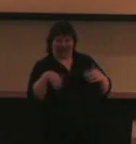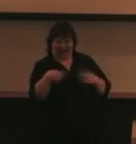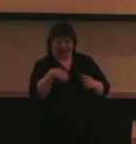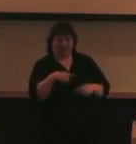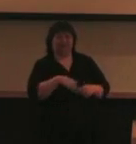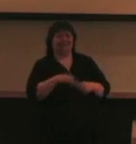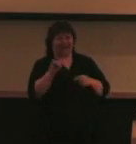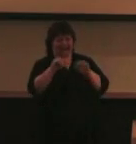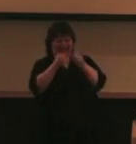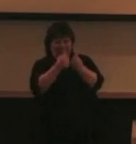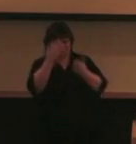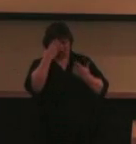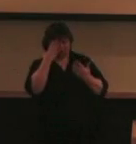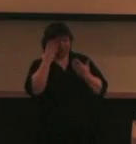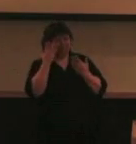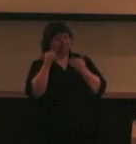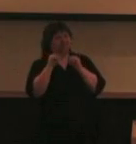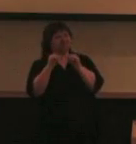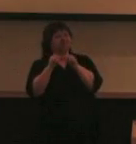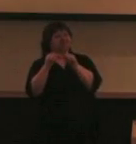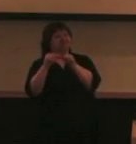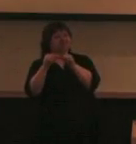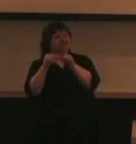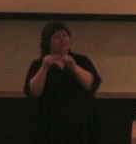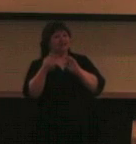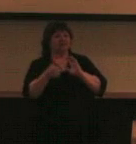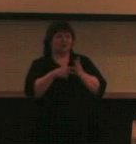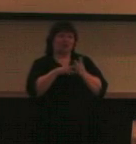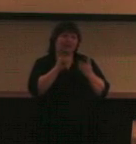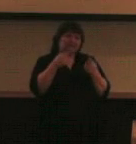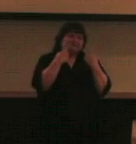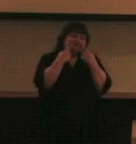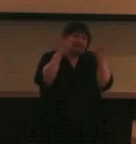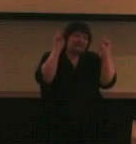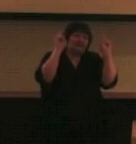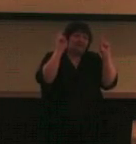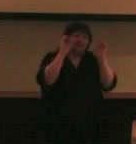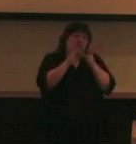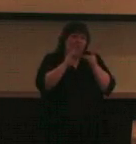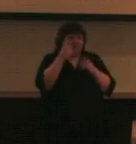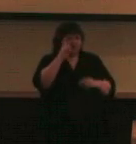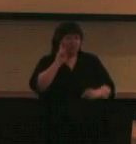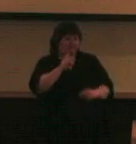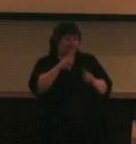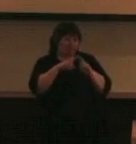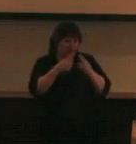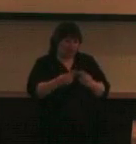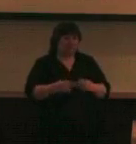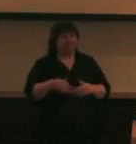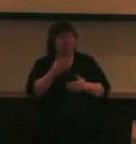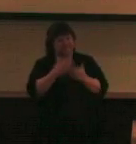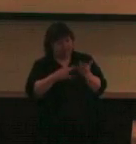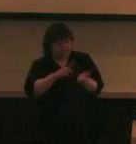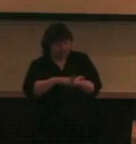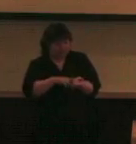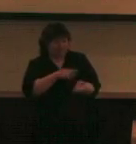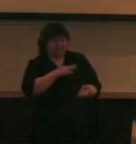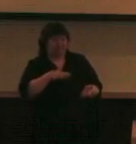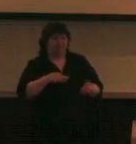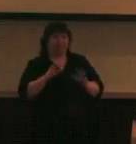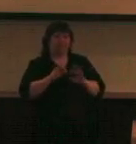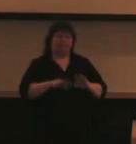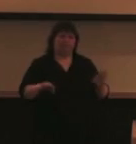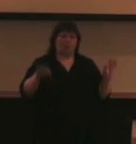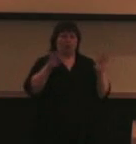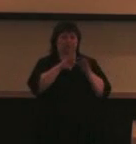The agency does know that we exist. So the bottom line is it was a successful story for the deaf unit. Some of the nursing staff, some key